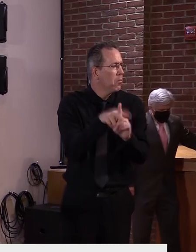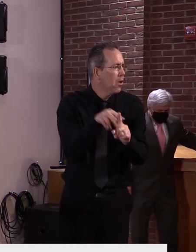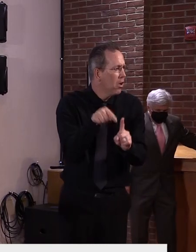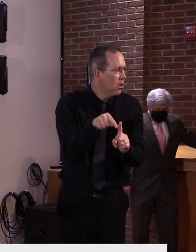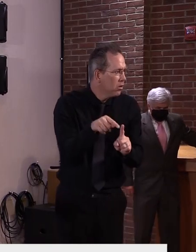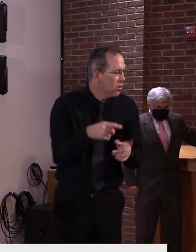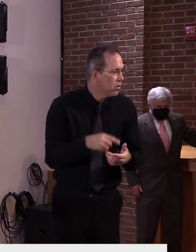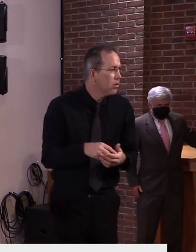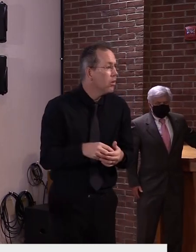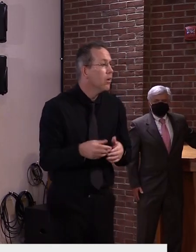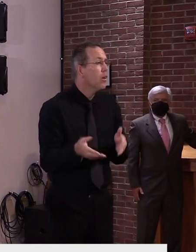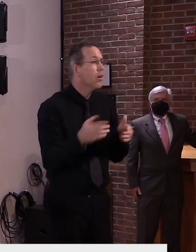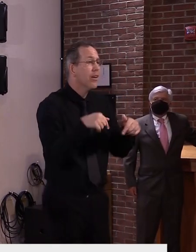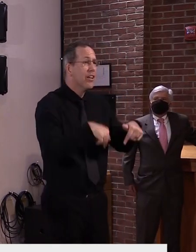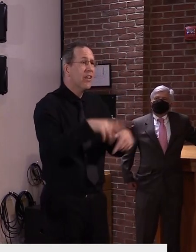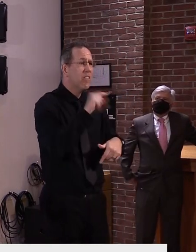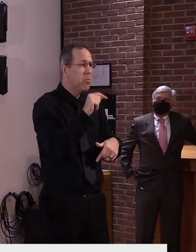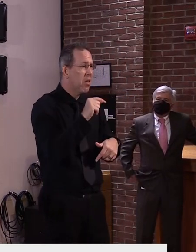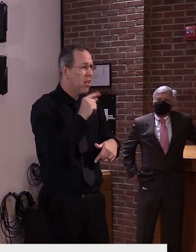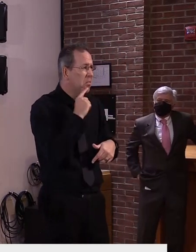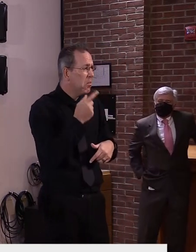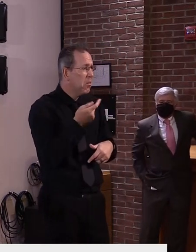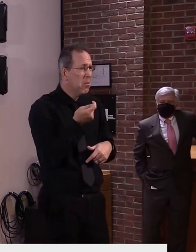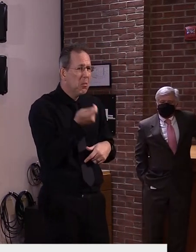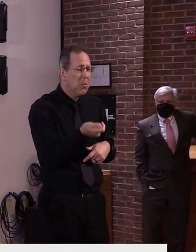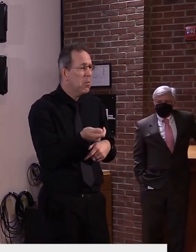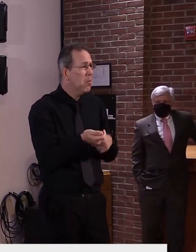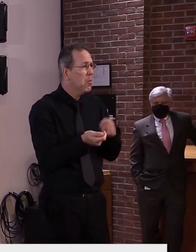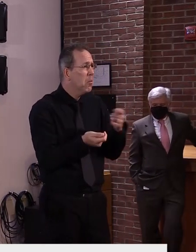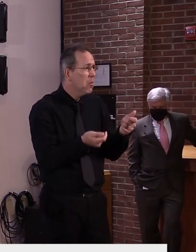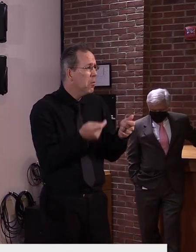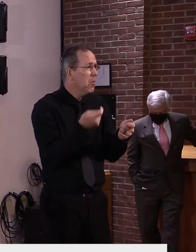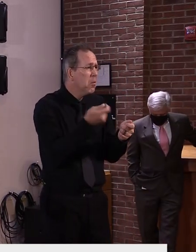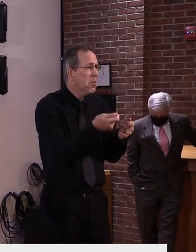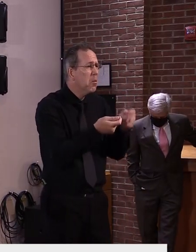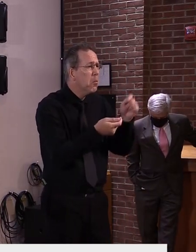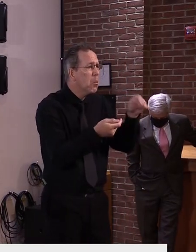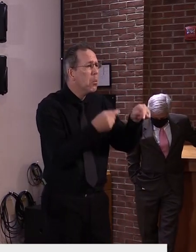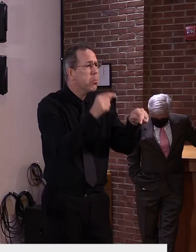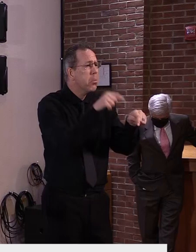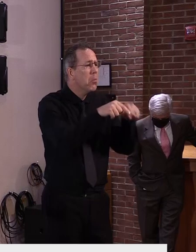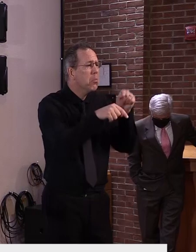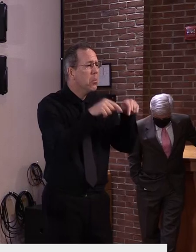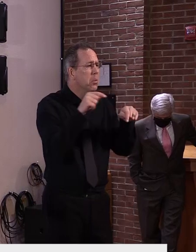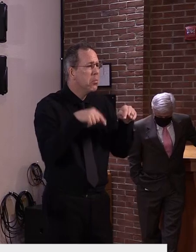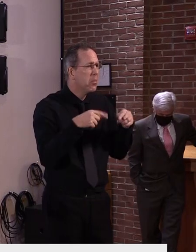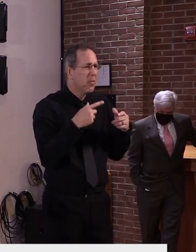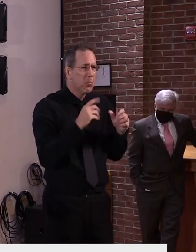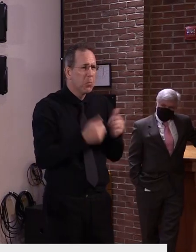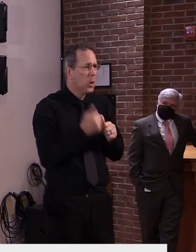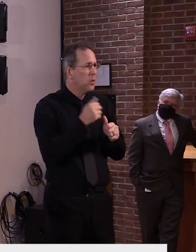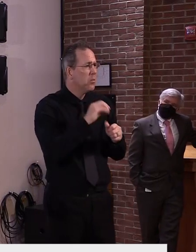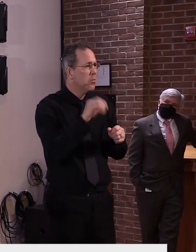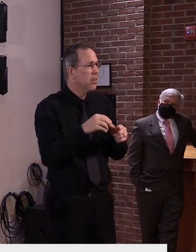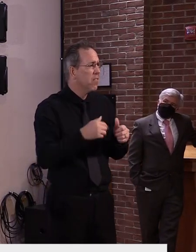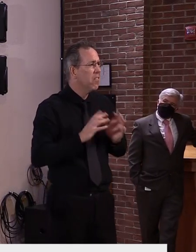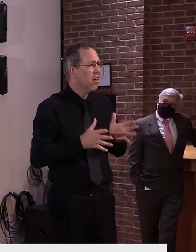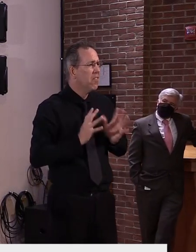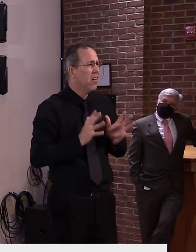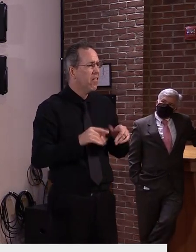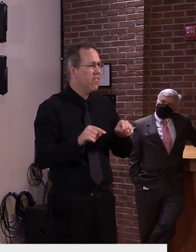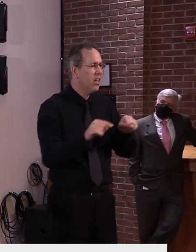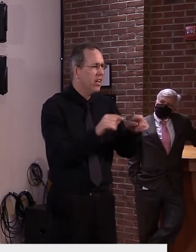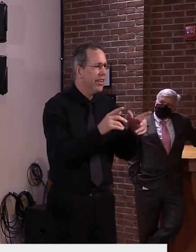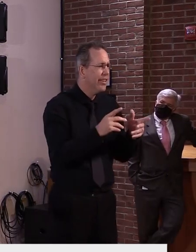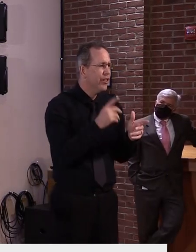role for it to play in a more of a screening enterprise in an asymptomatic population where the prevalence of disease may be